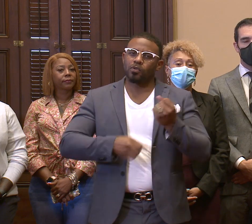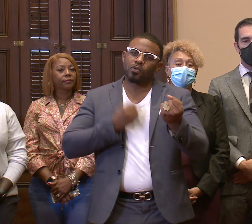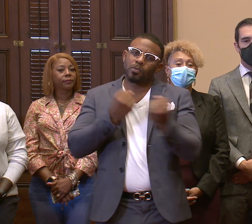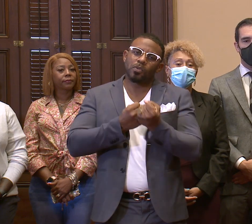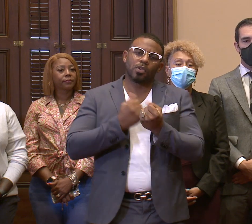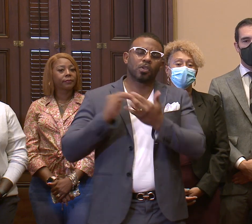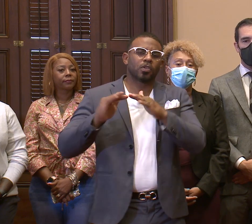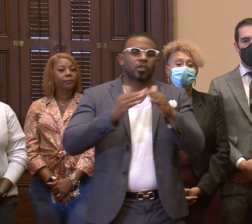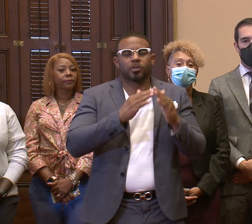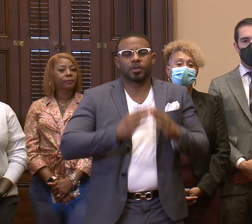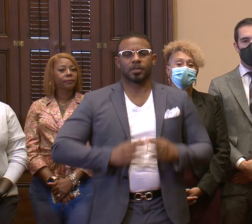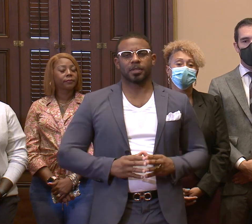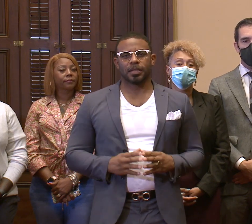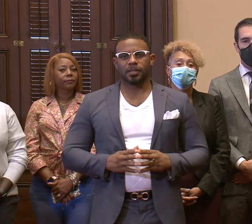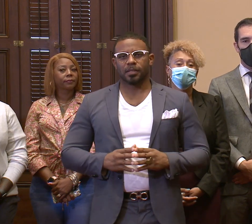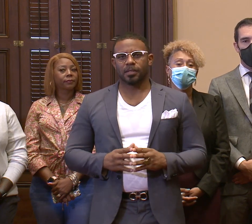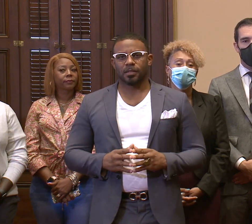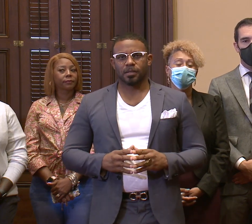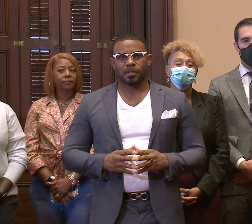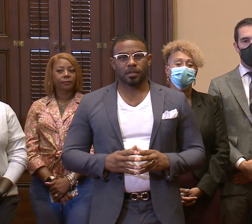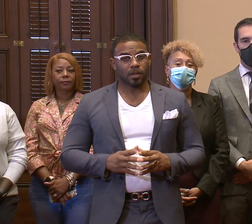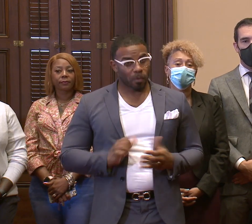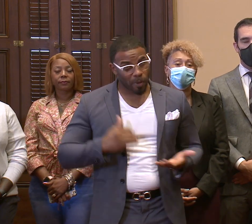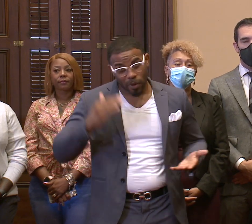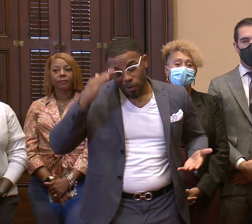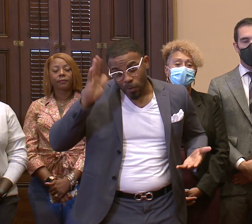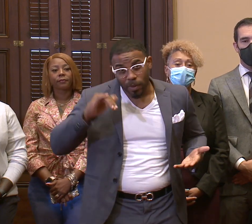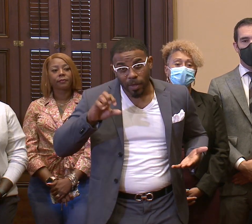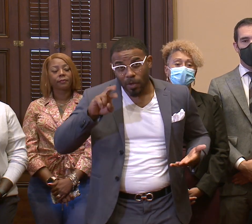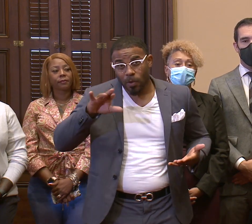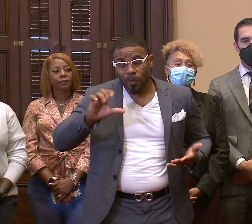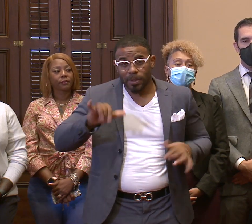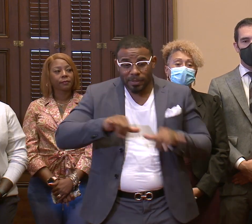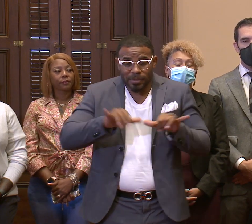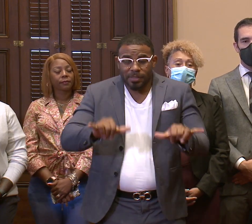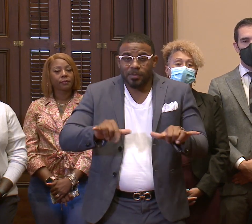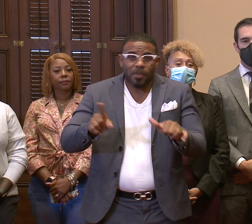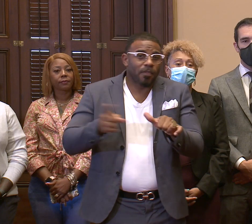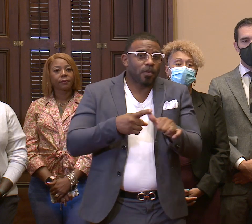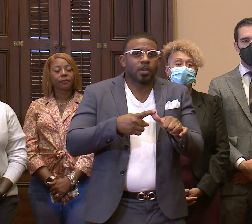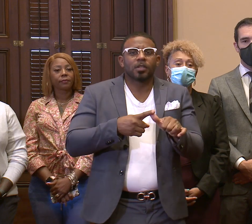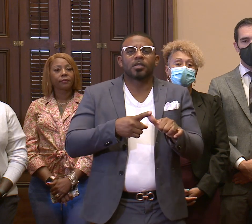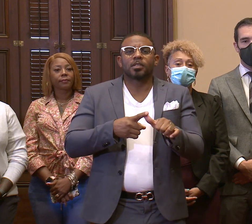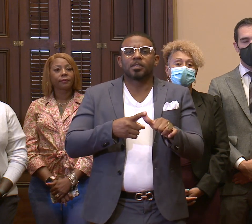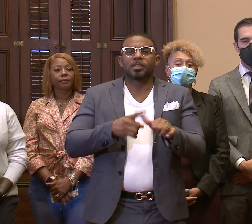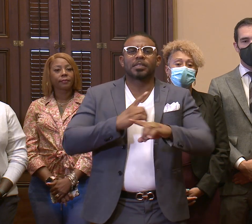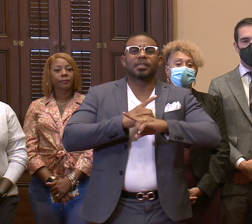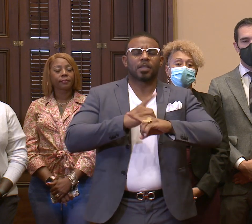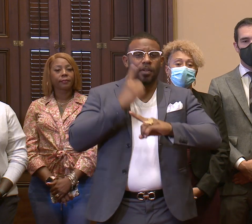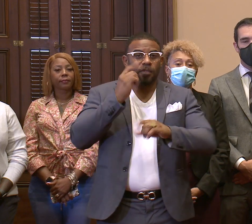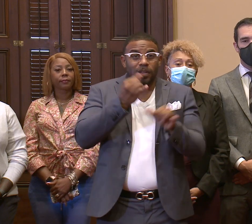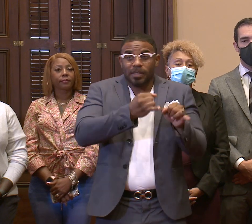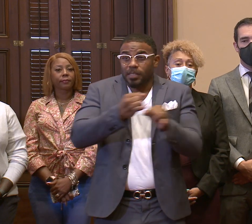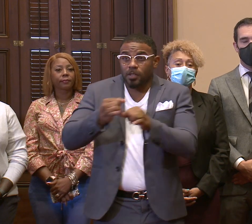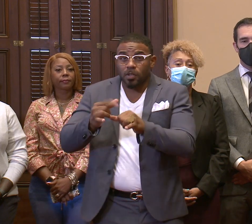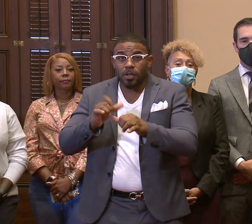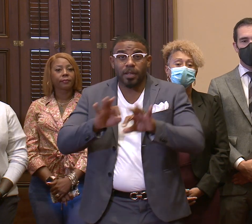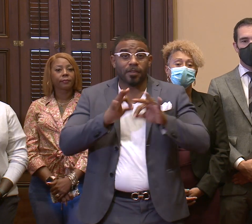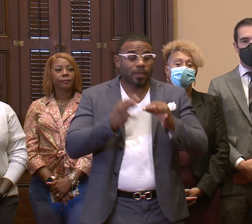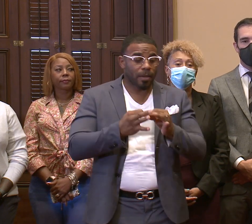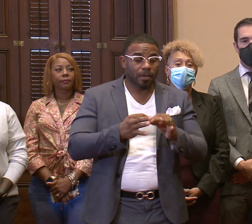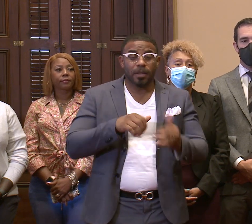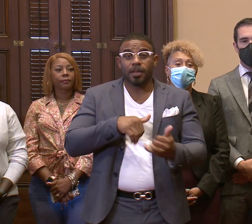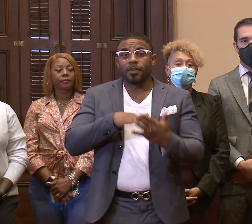support our communities. We know that the crisis system is the first line of defense for individuals and